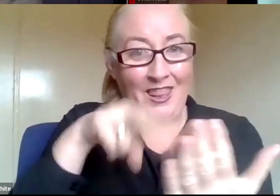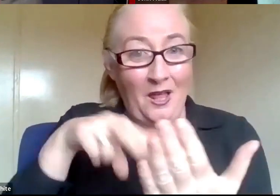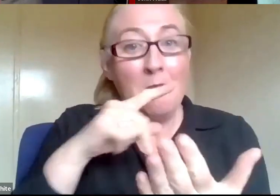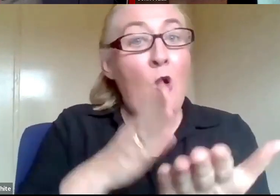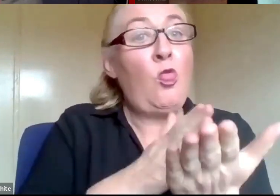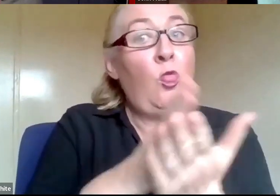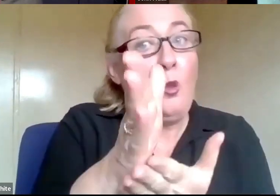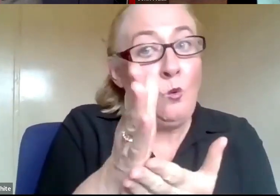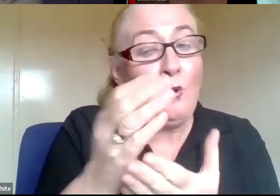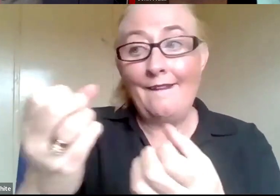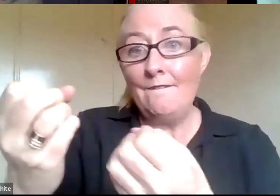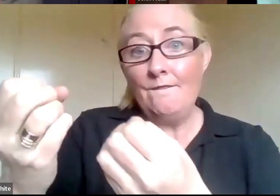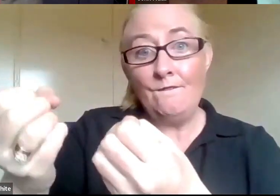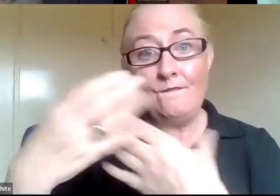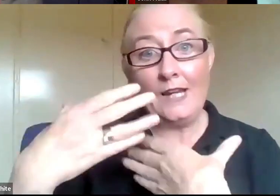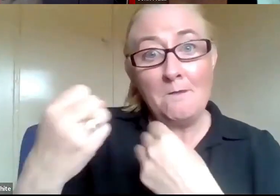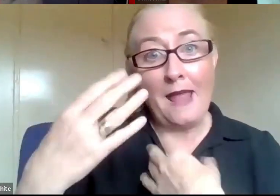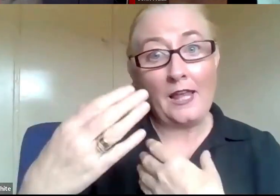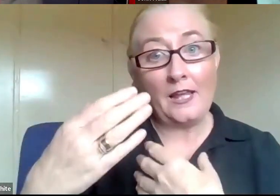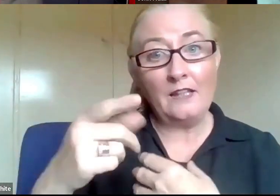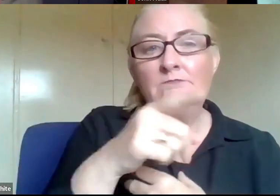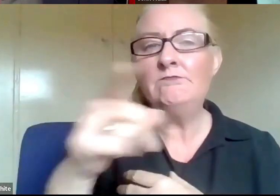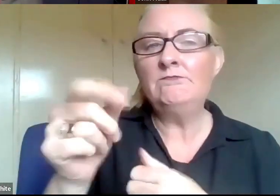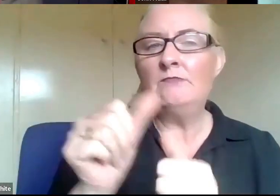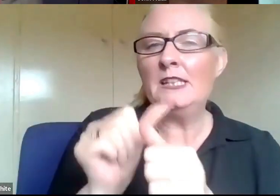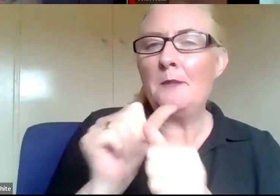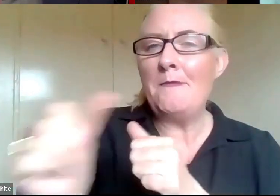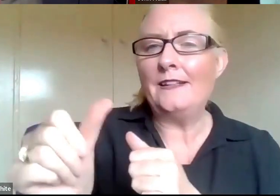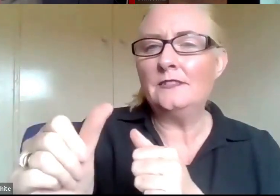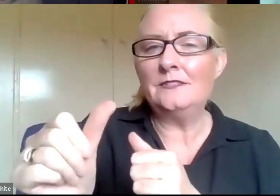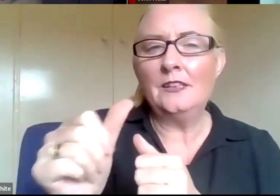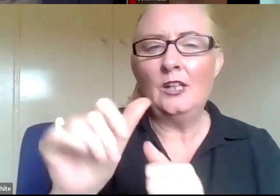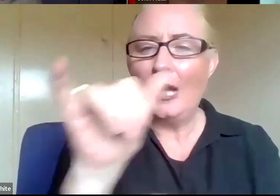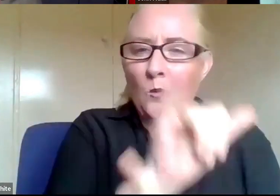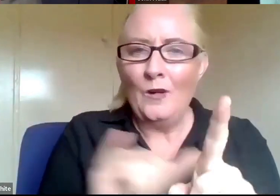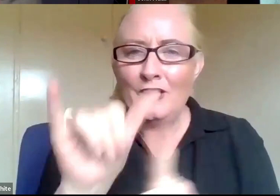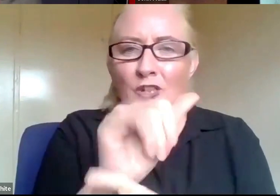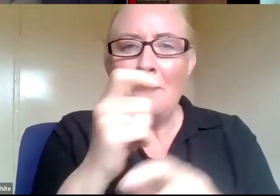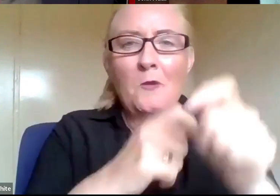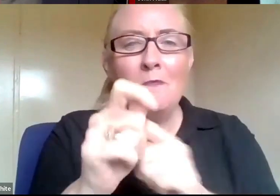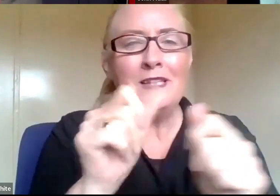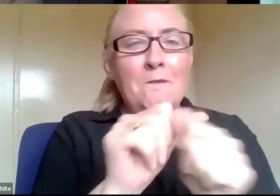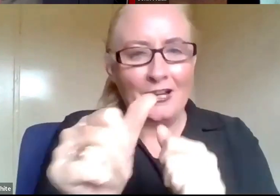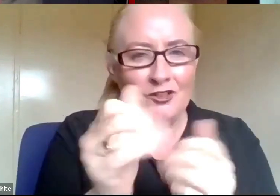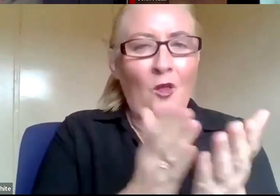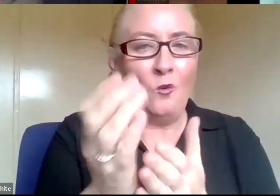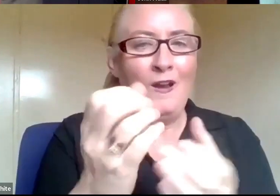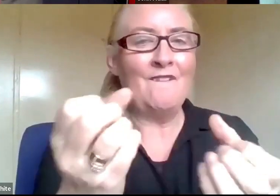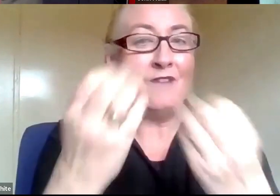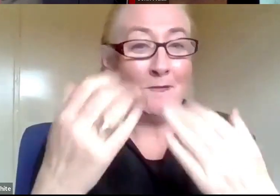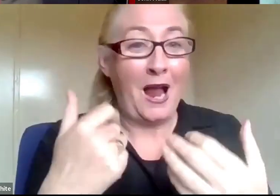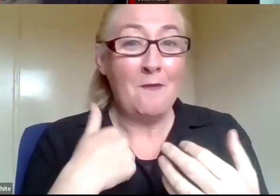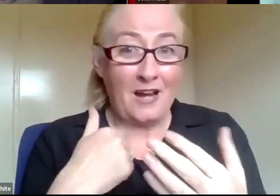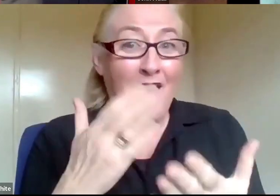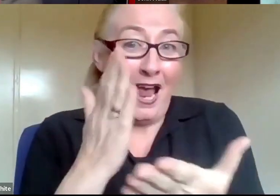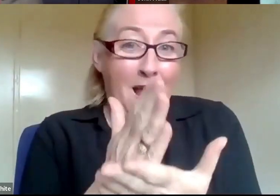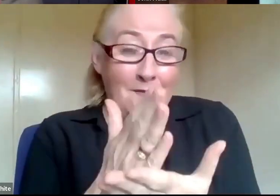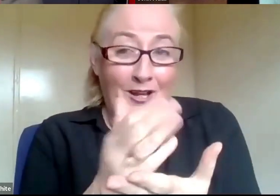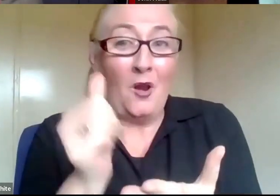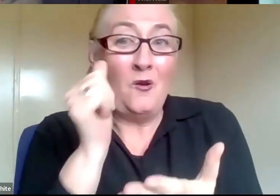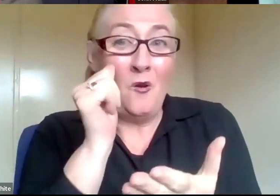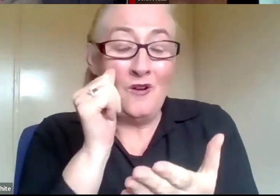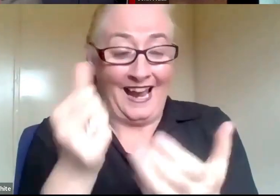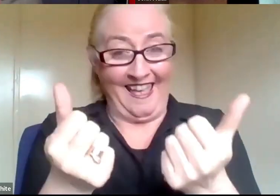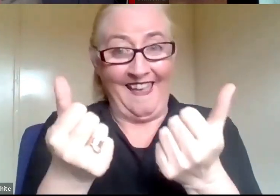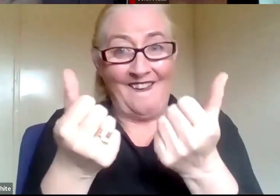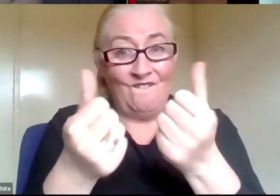work best. And I've no doubt that Effective Leadership is one, and